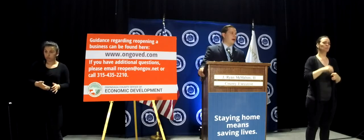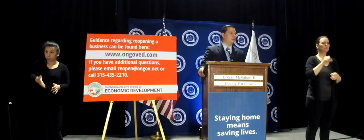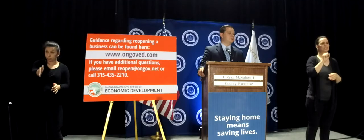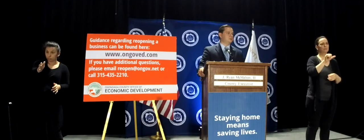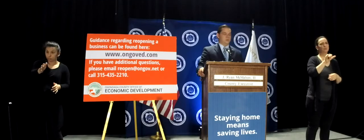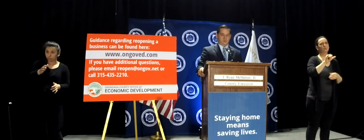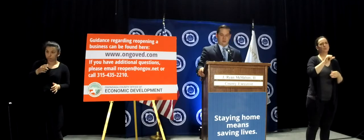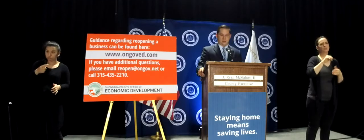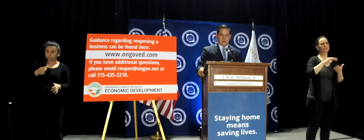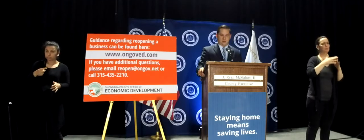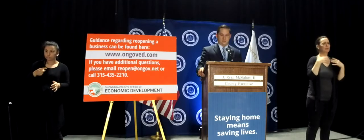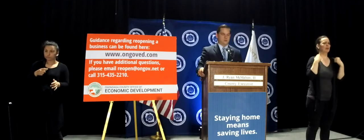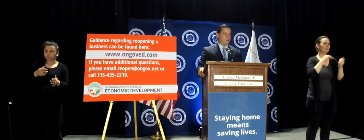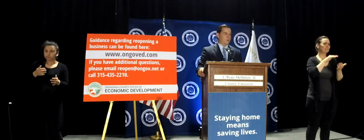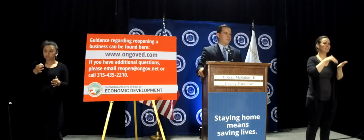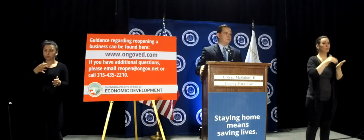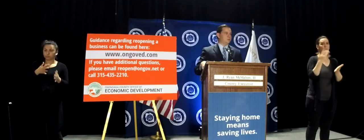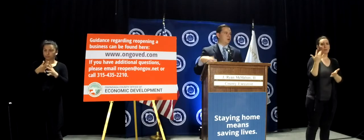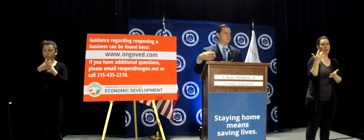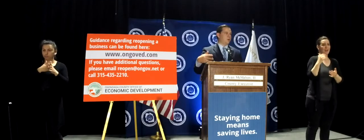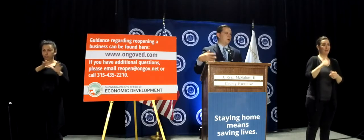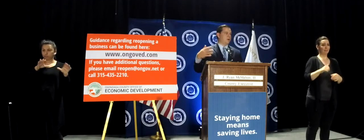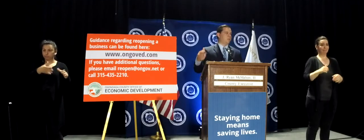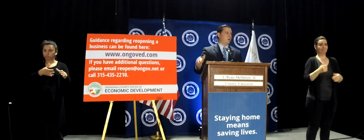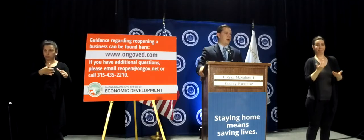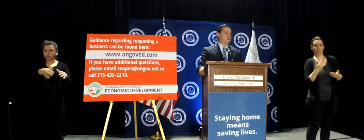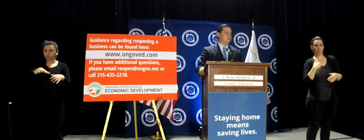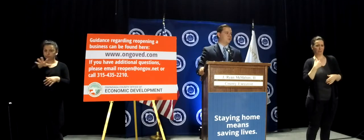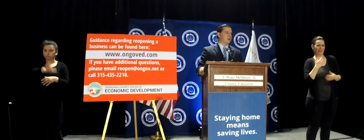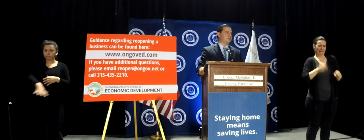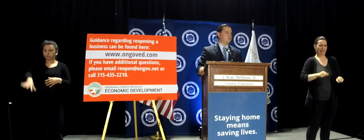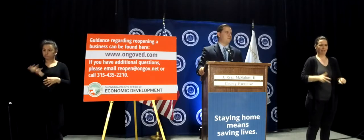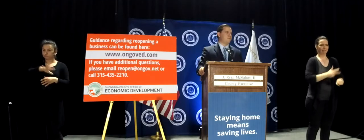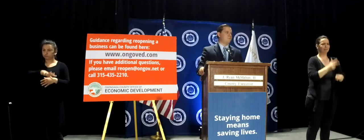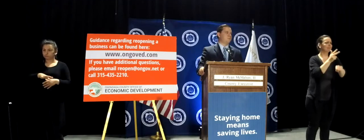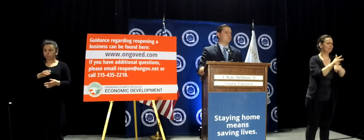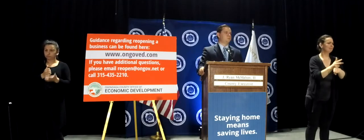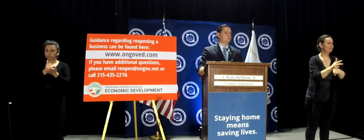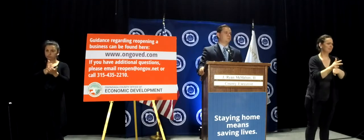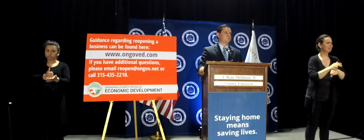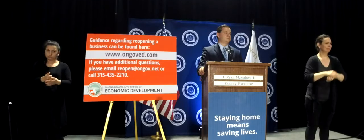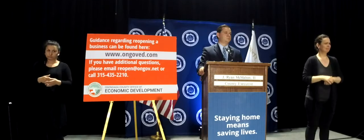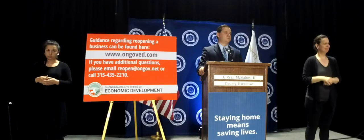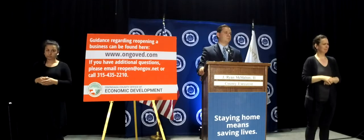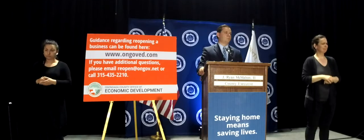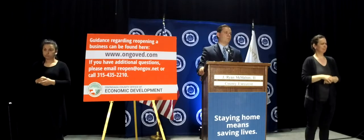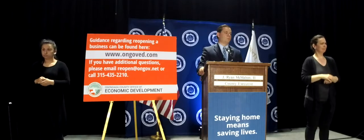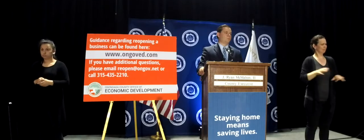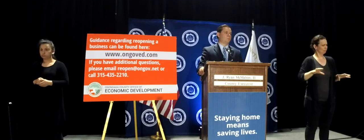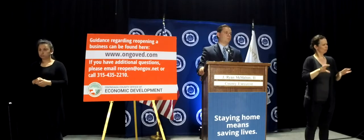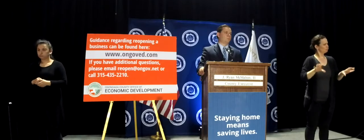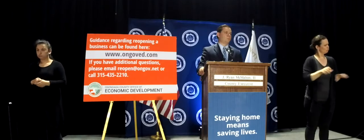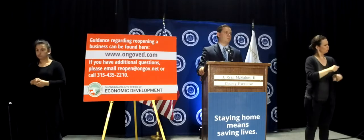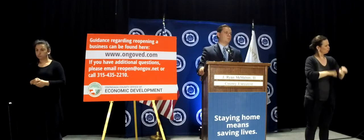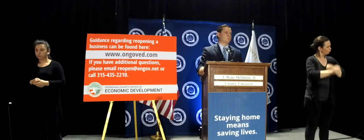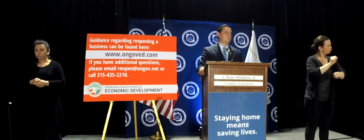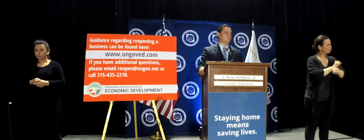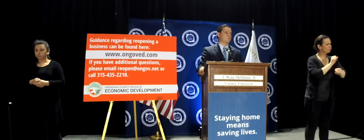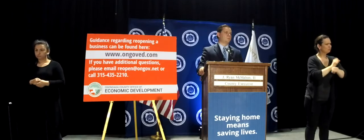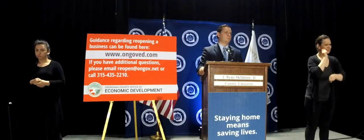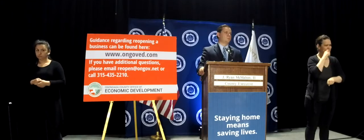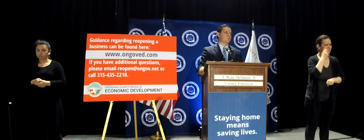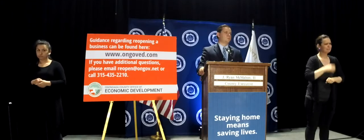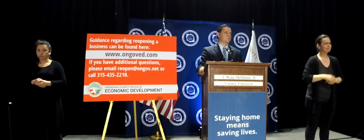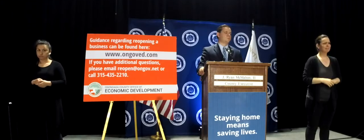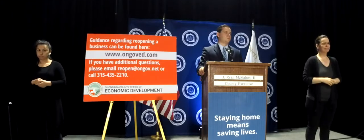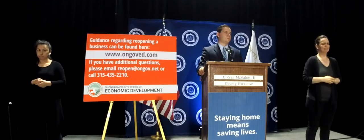know that, and so that becomes part of our proactive strategy. I know we talked about this before, but